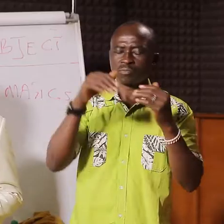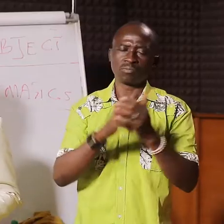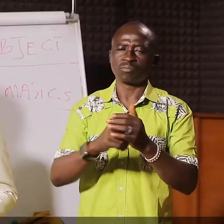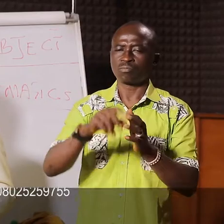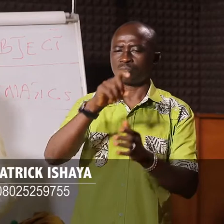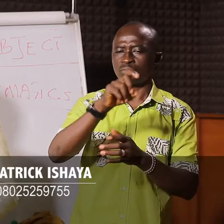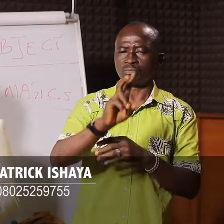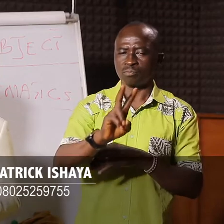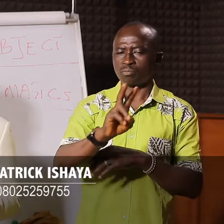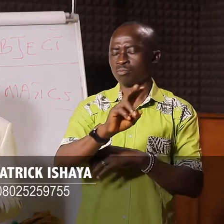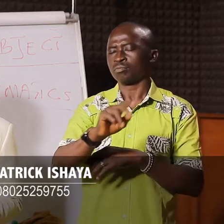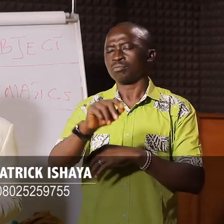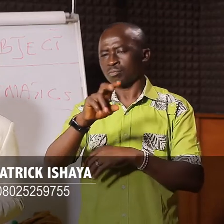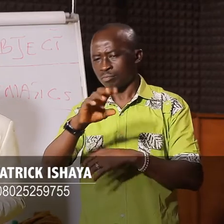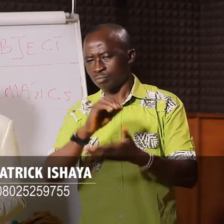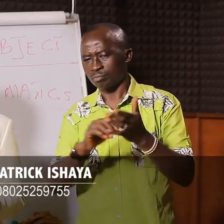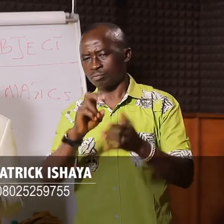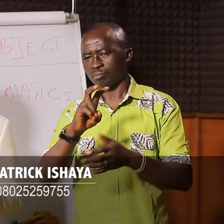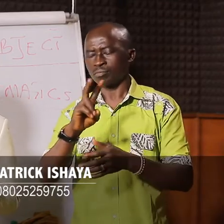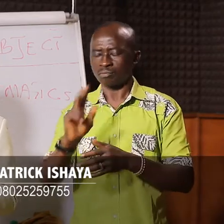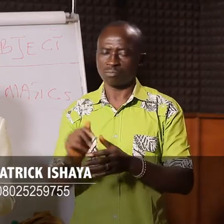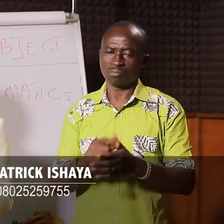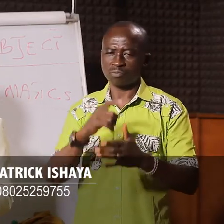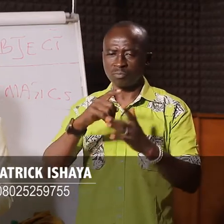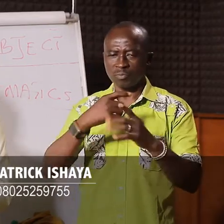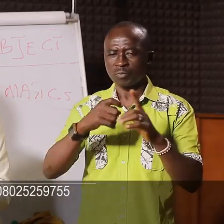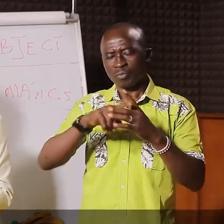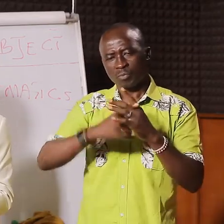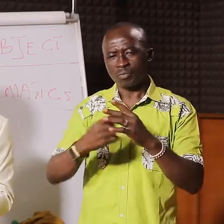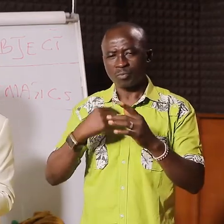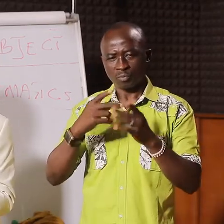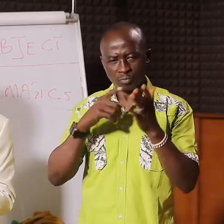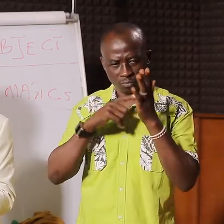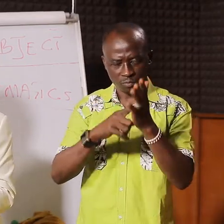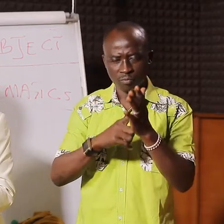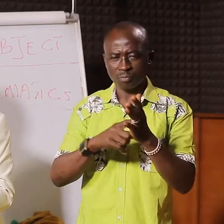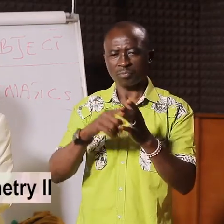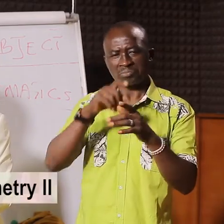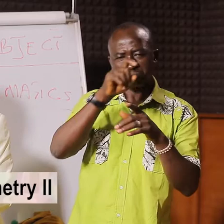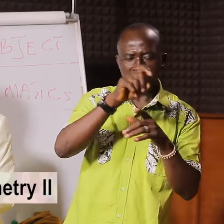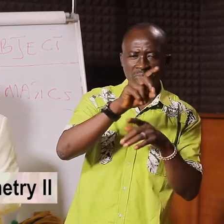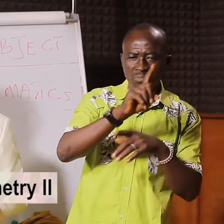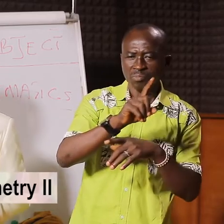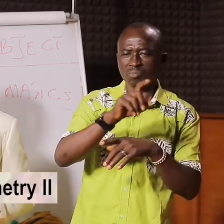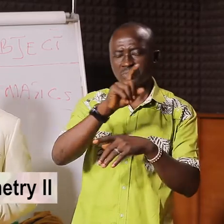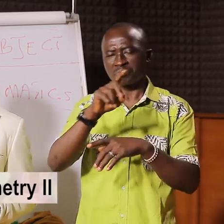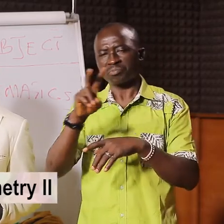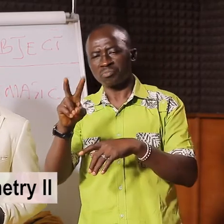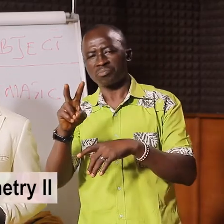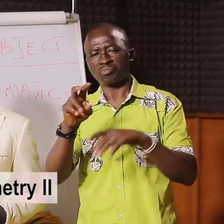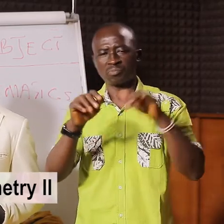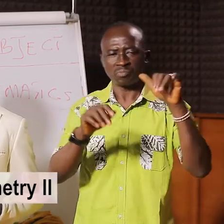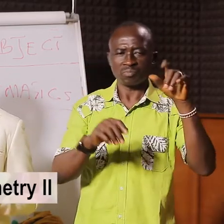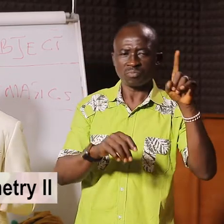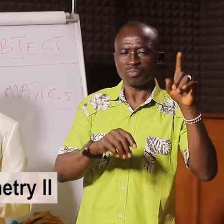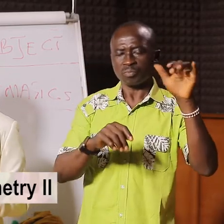minus x1. From the beginning, we've already identified who is x1, who is s2, who is y1, who is